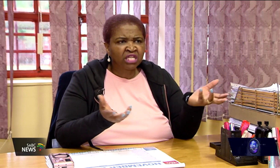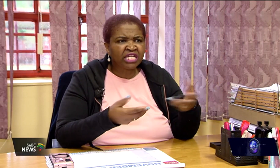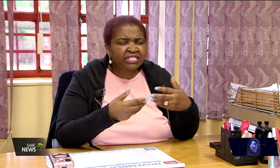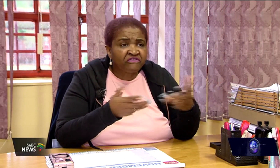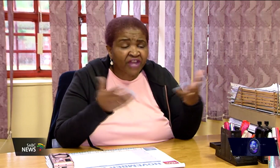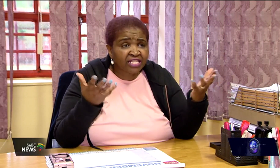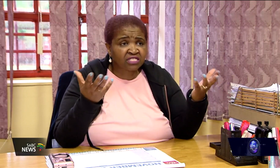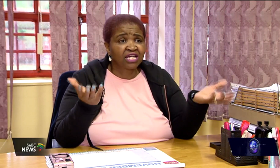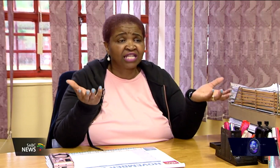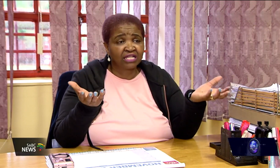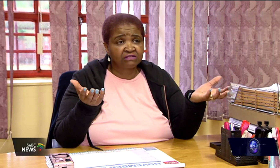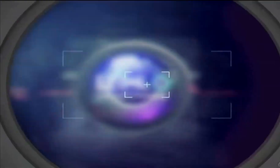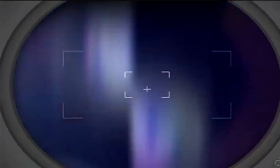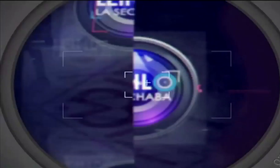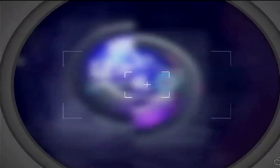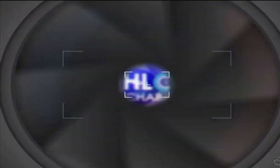in different sectors.